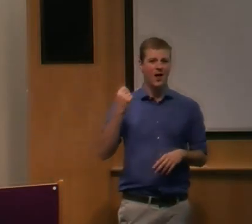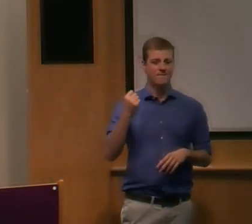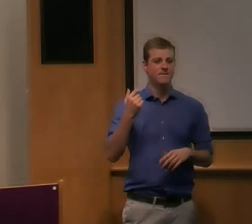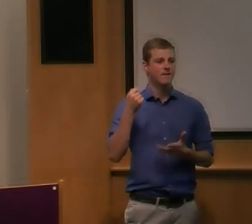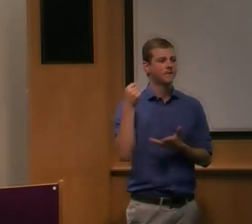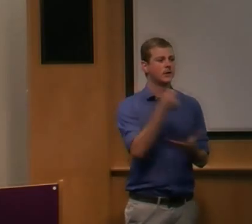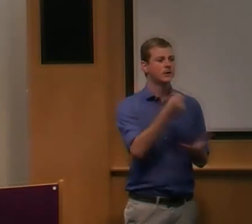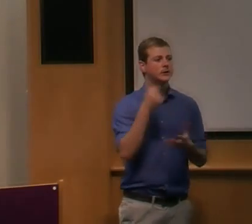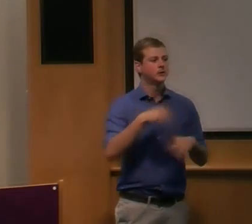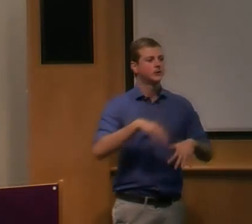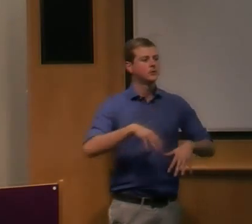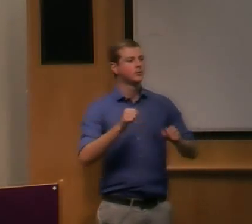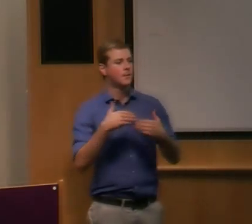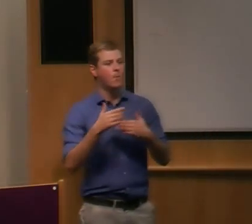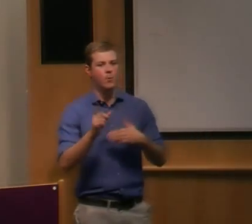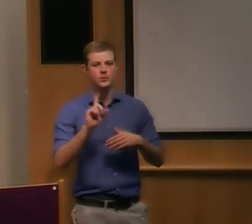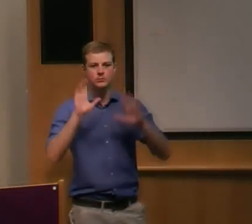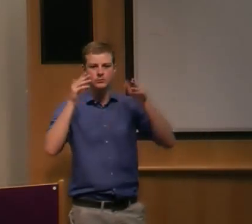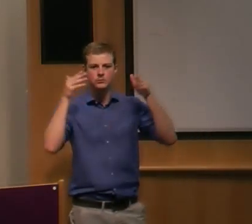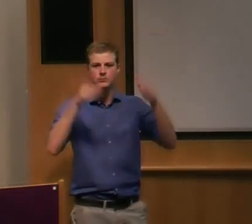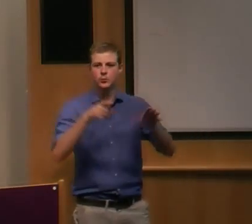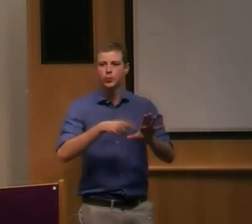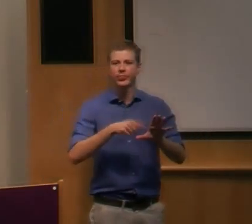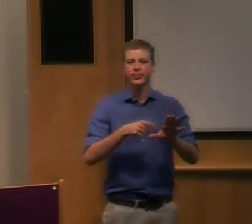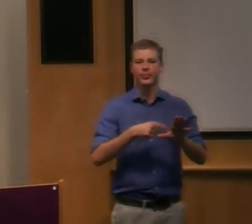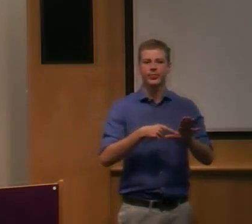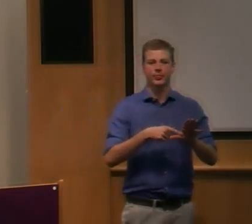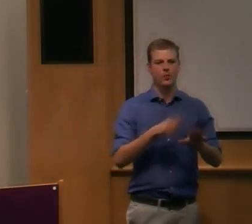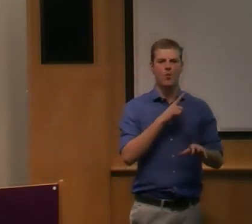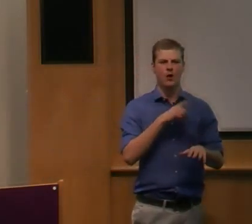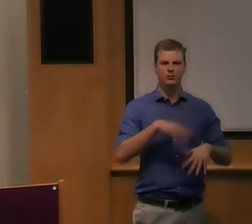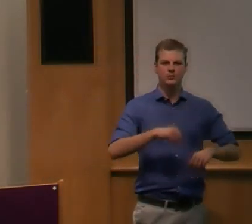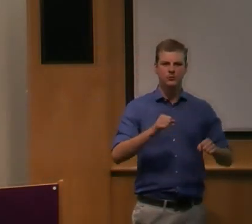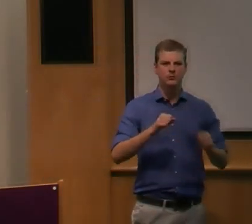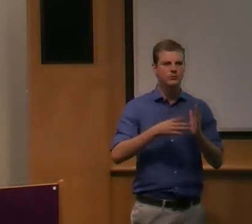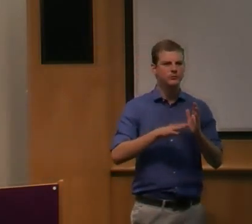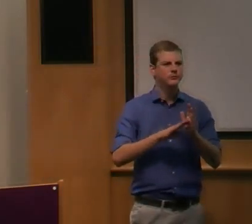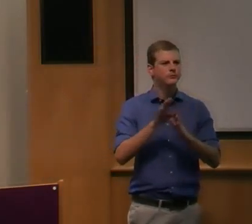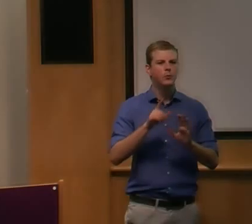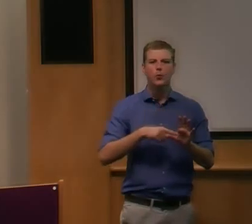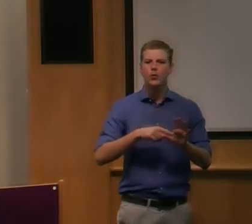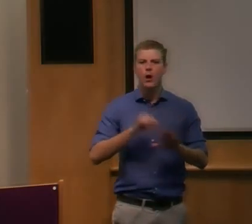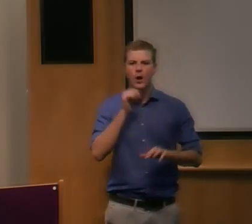well. There are budgets on each of those, and there are budgets which specifically focus on youth.